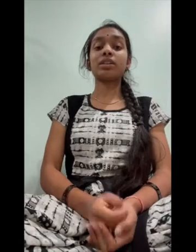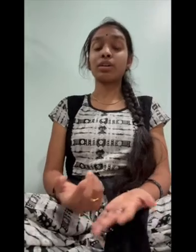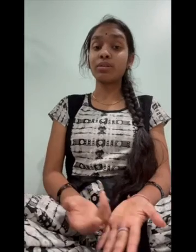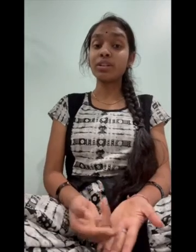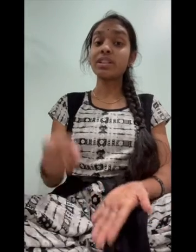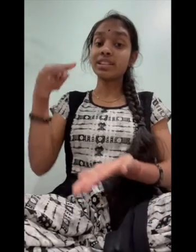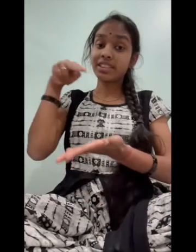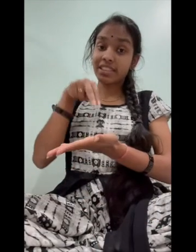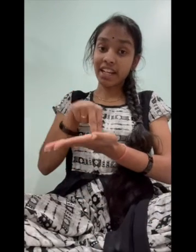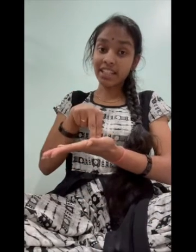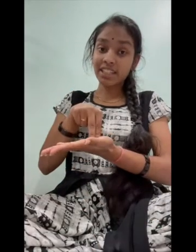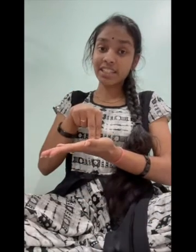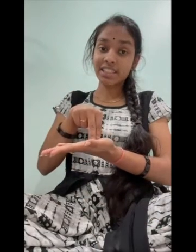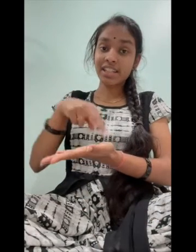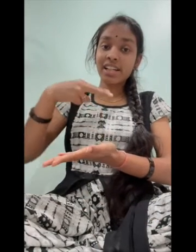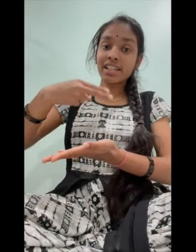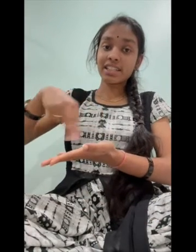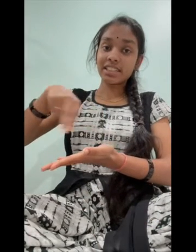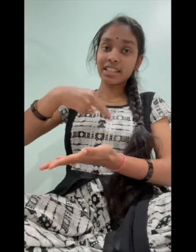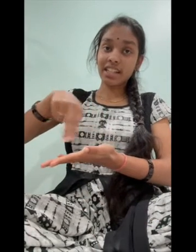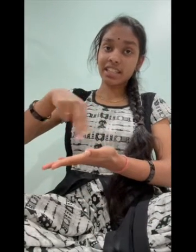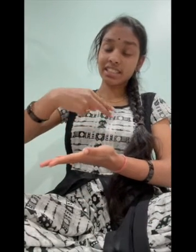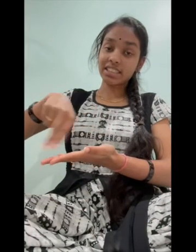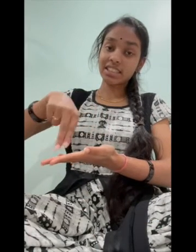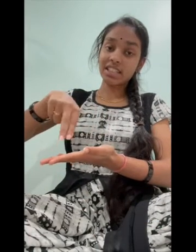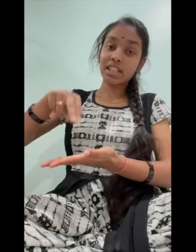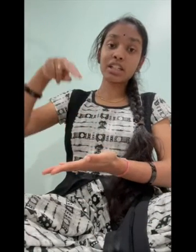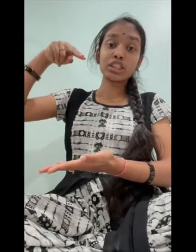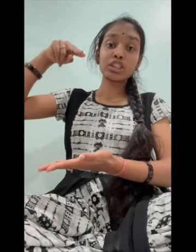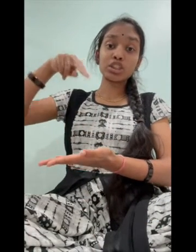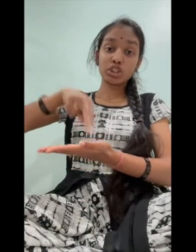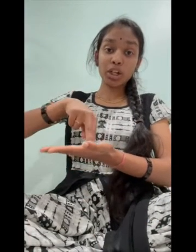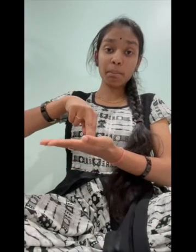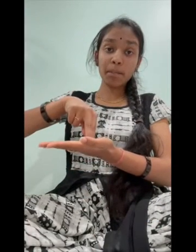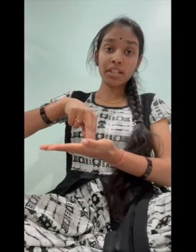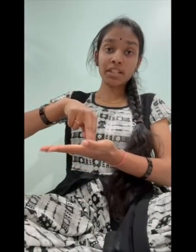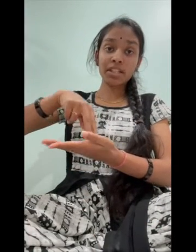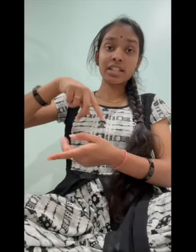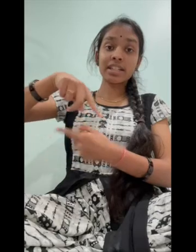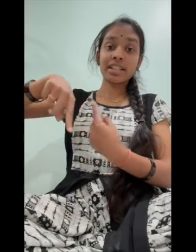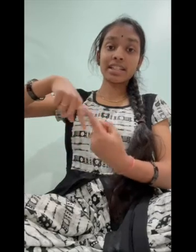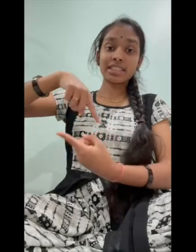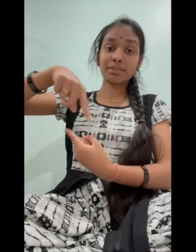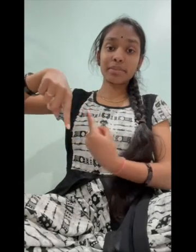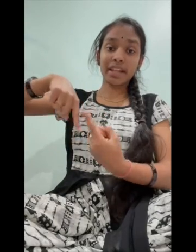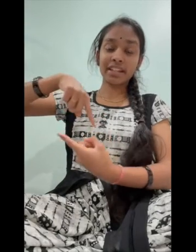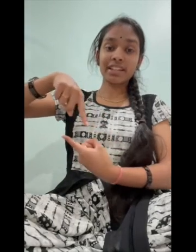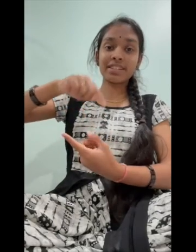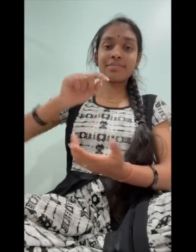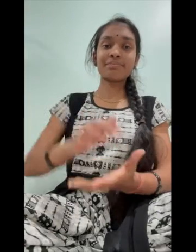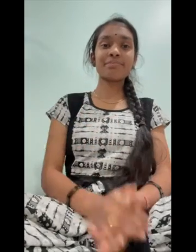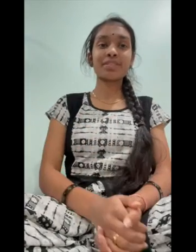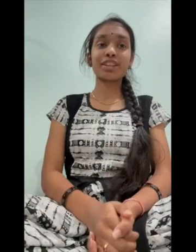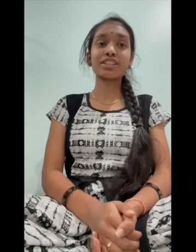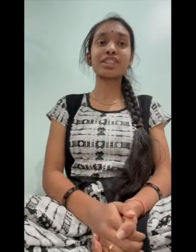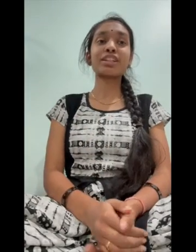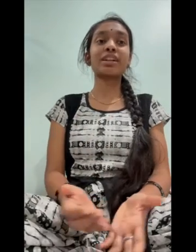So, stand, dance, jump, and spin. Those are the